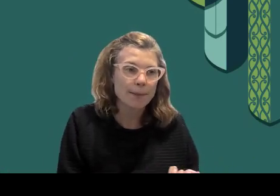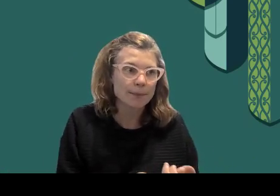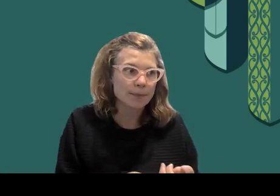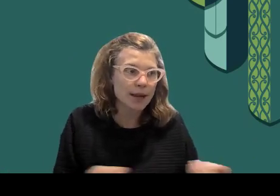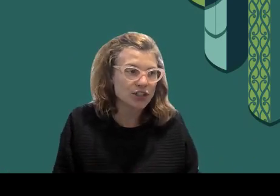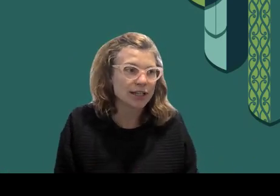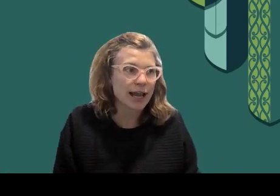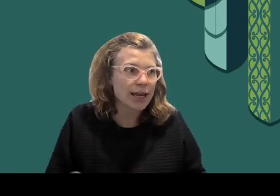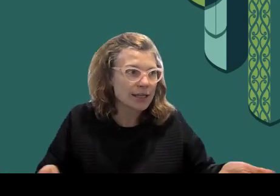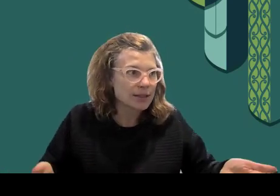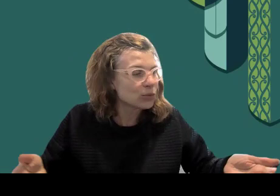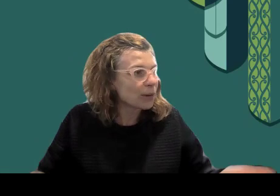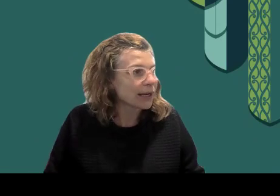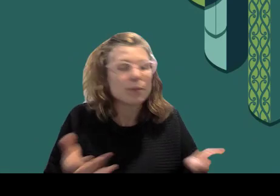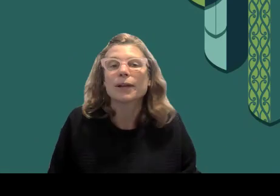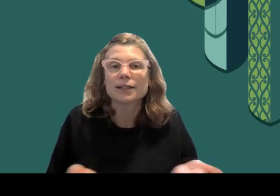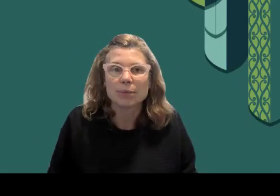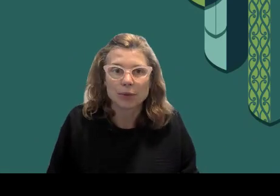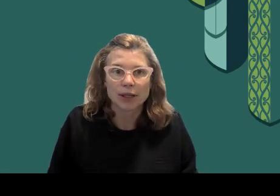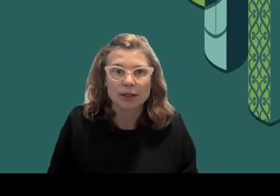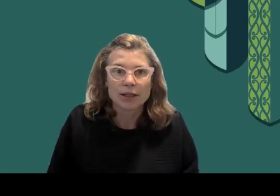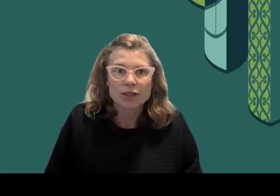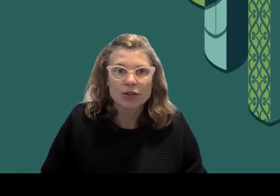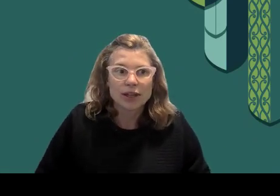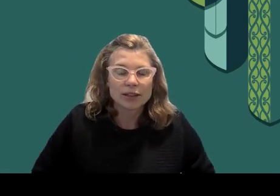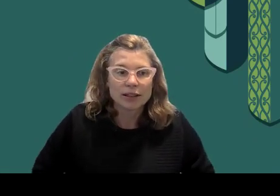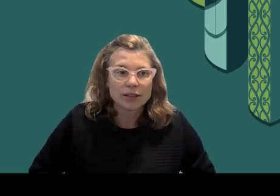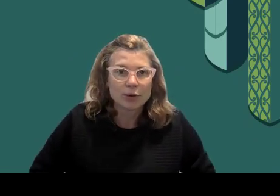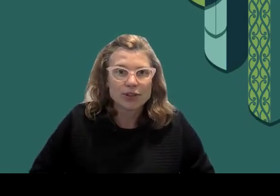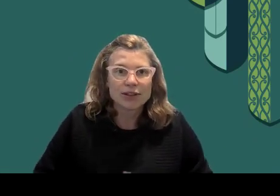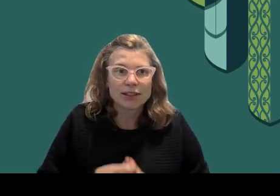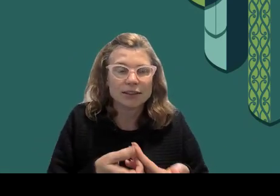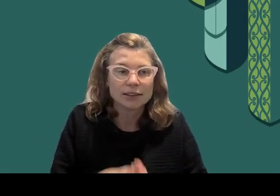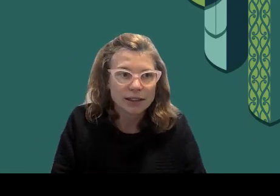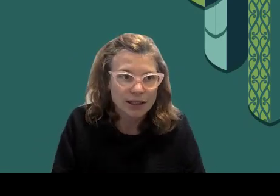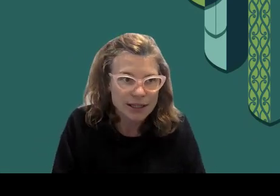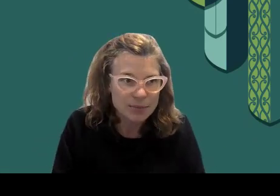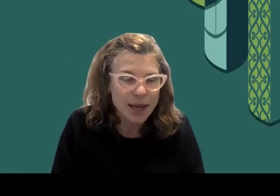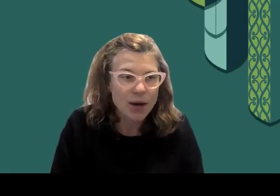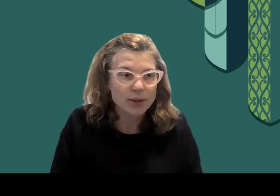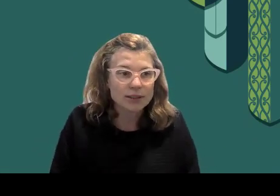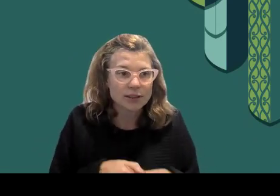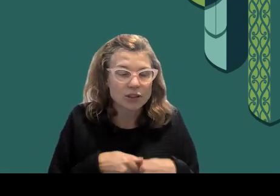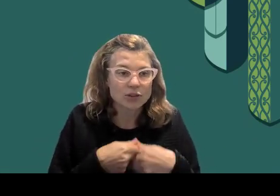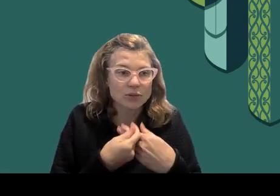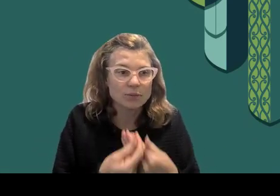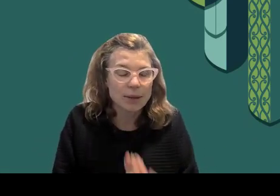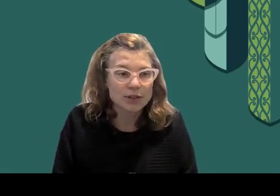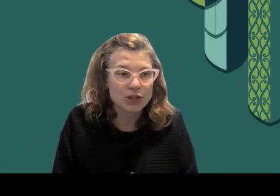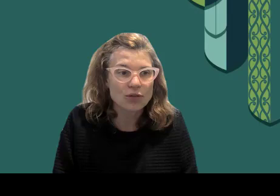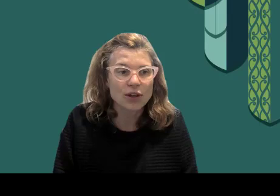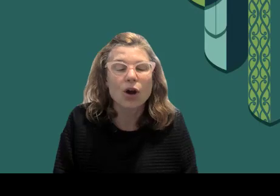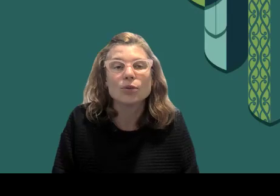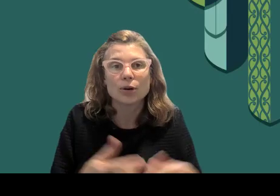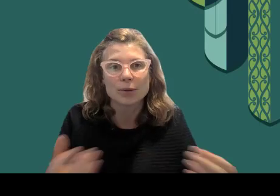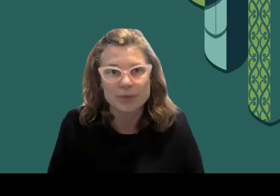naturally. But actually, it's more about capability building so that the person then is empowered to be able